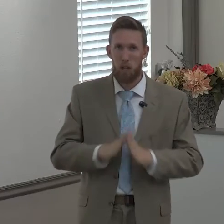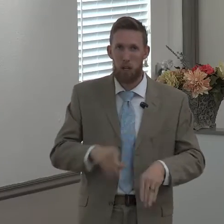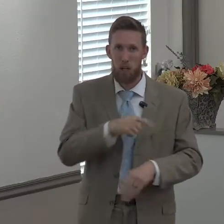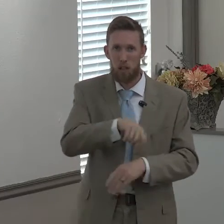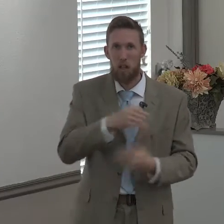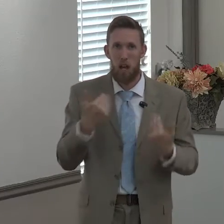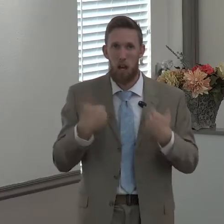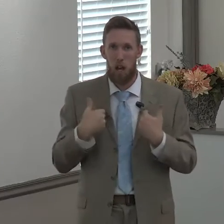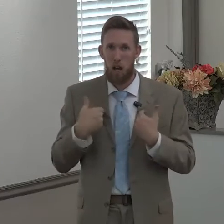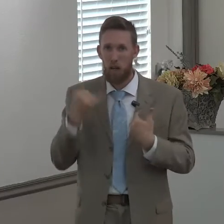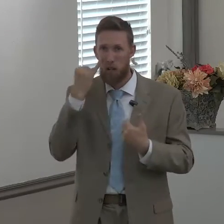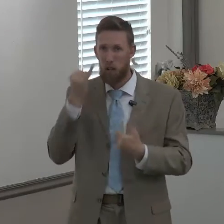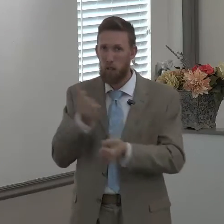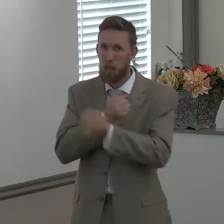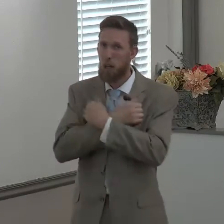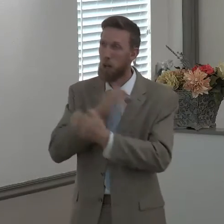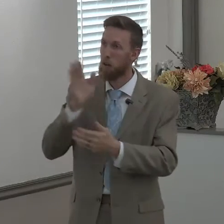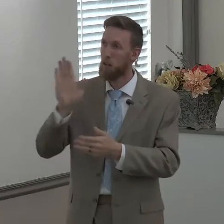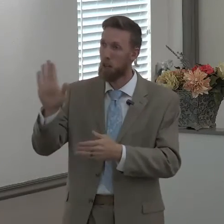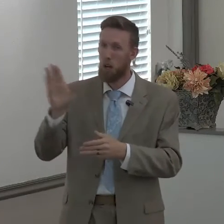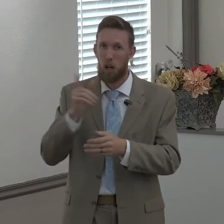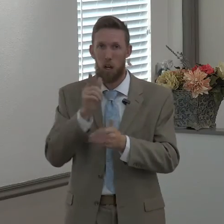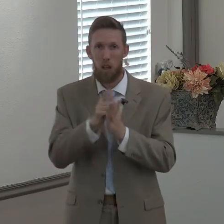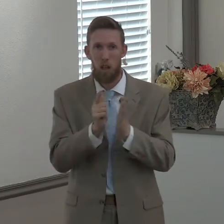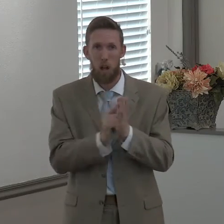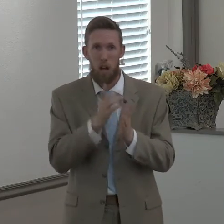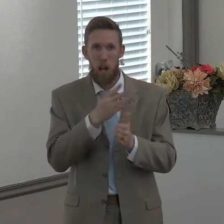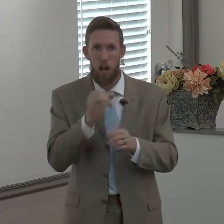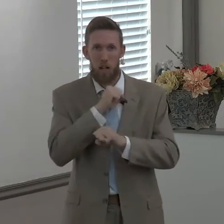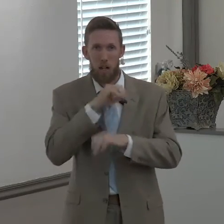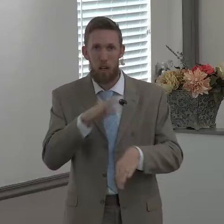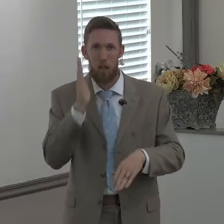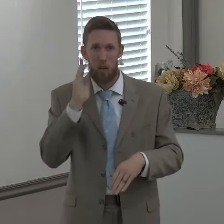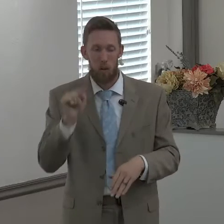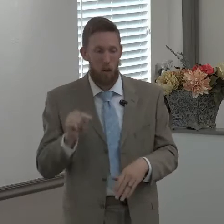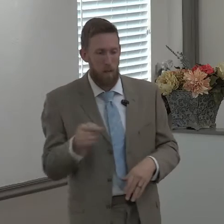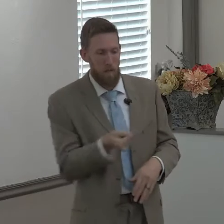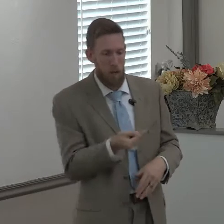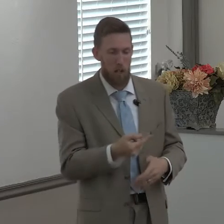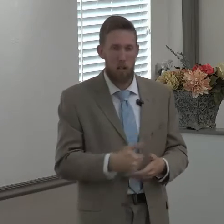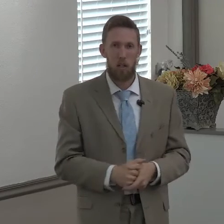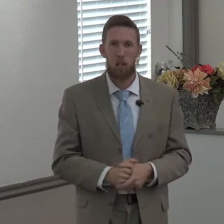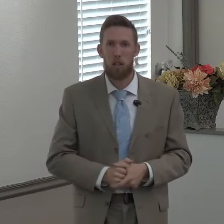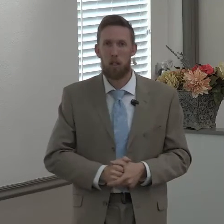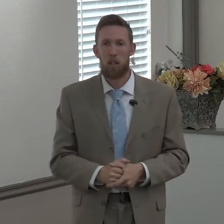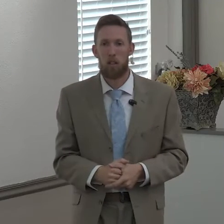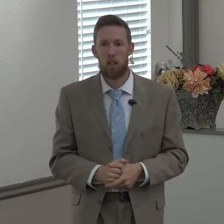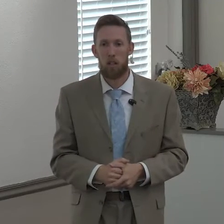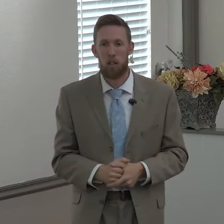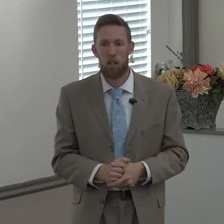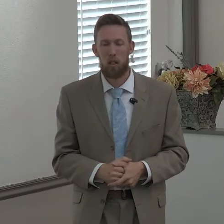offended. Psalm 119, 165, great peace have they that love thy law,